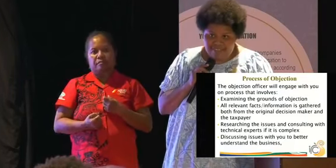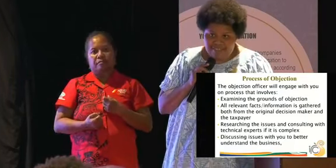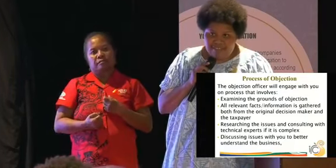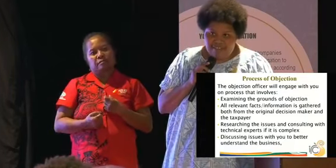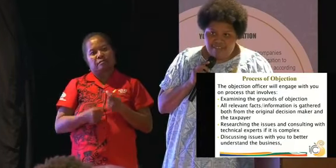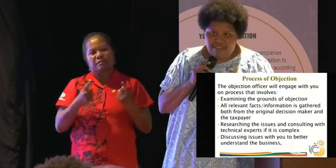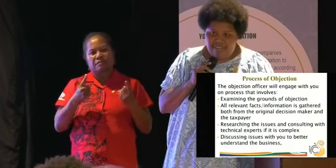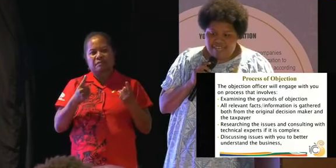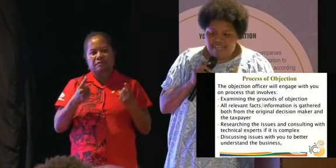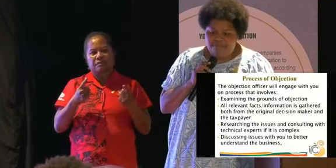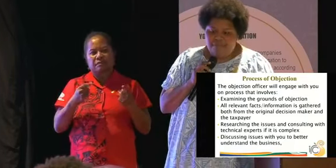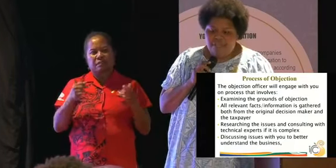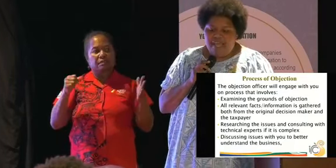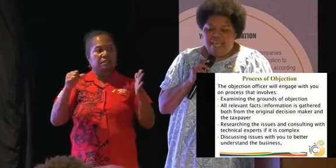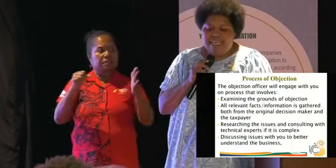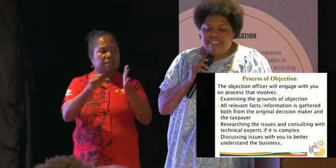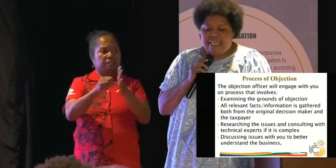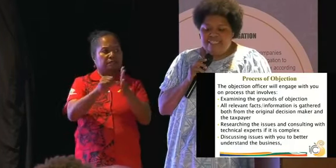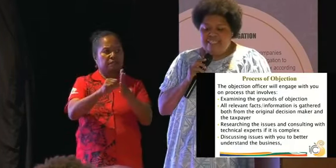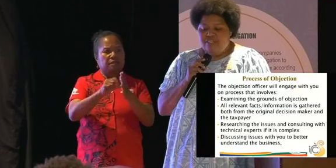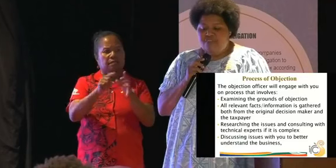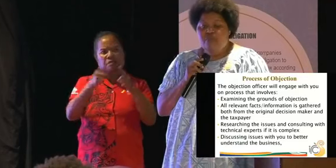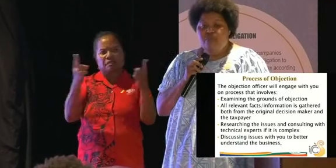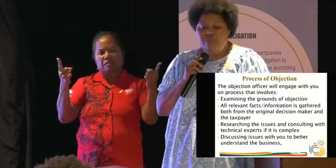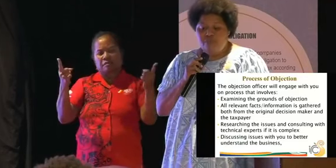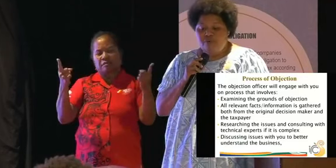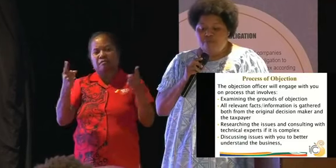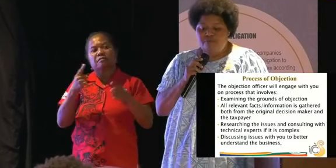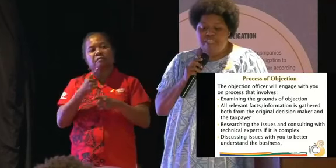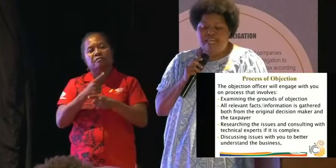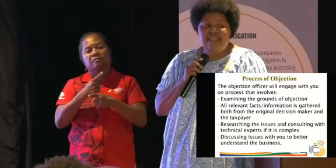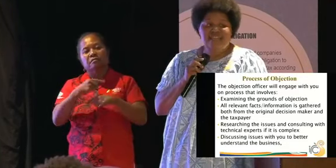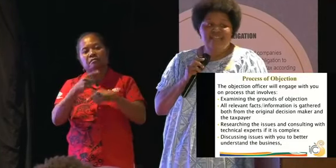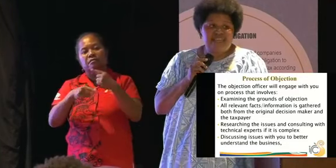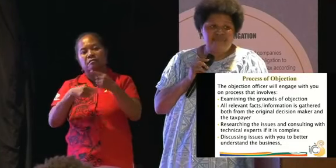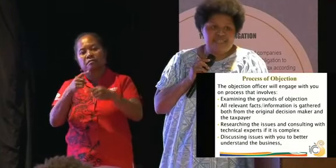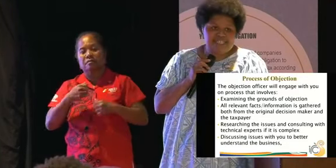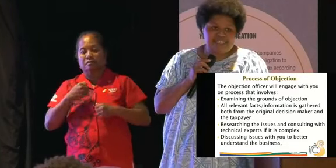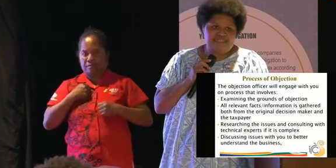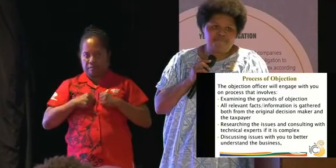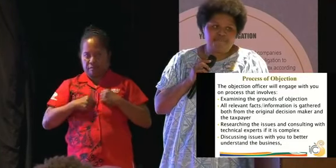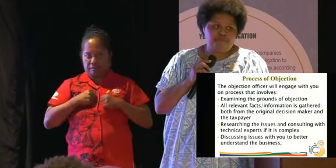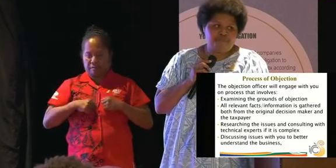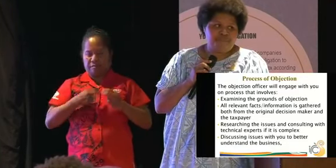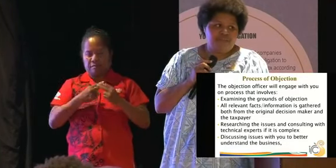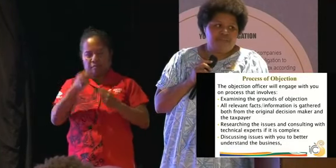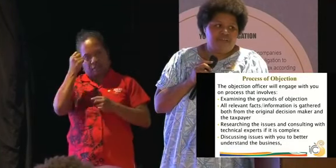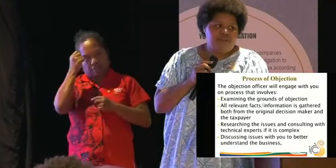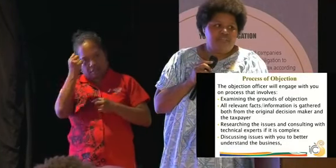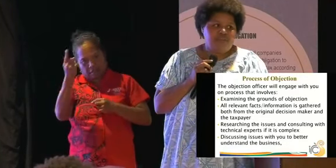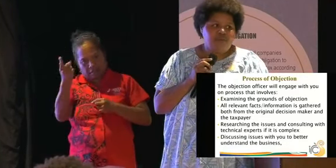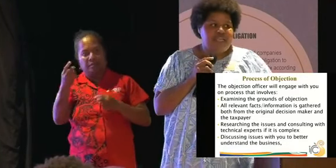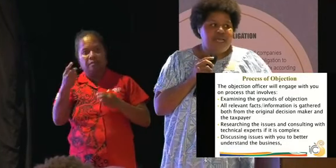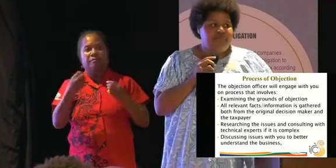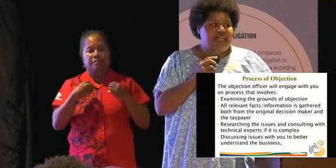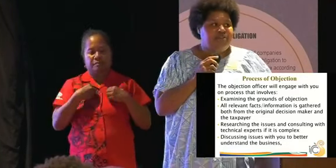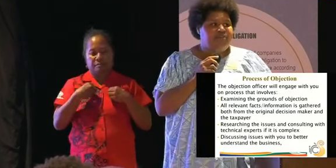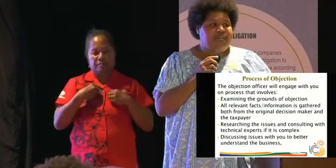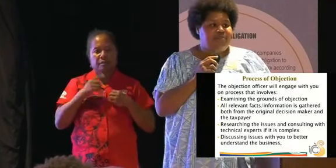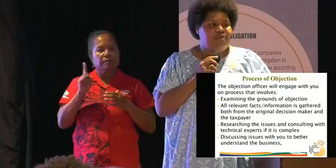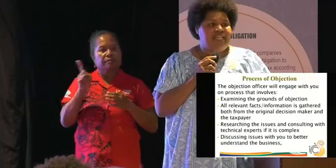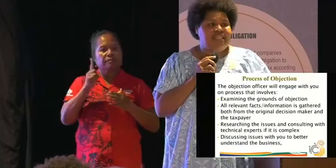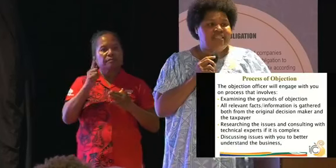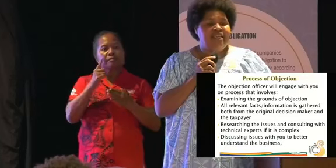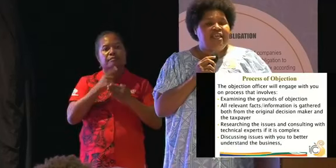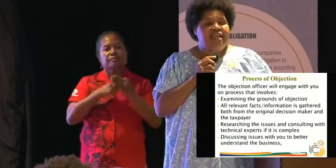complex. Okay? And discussing issues with you to better understand the business. Okay, so what's happening